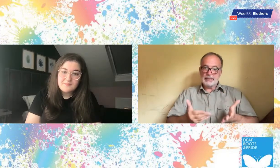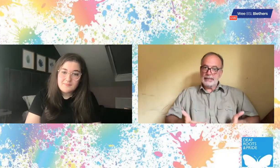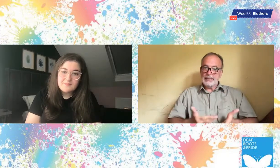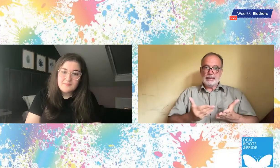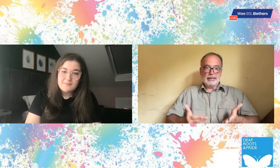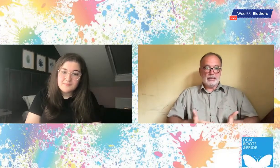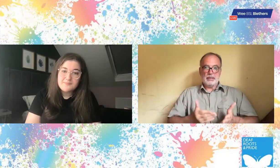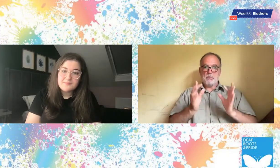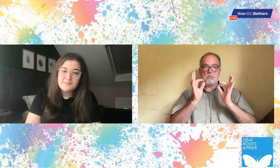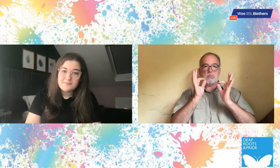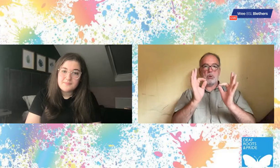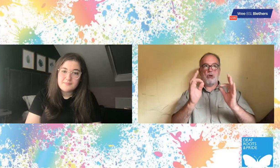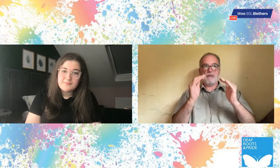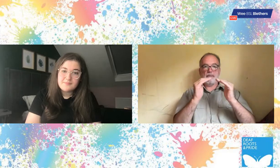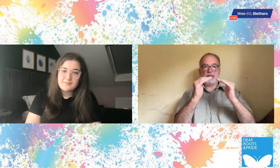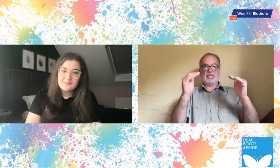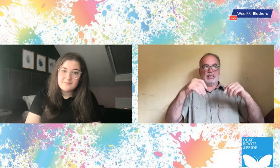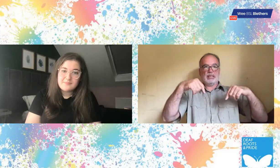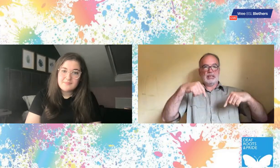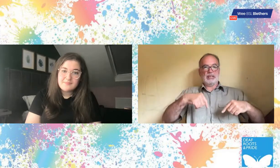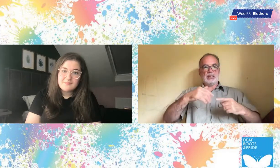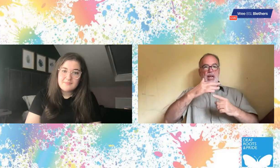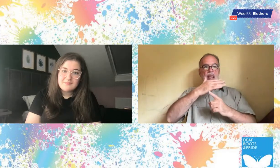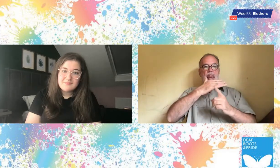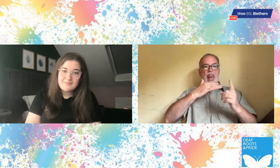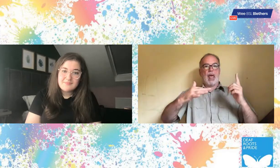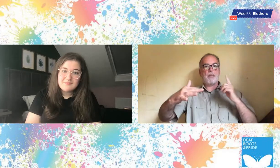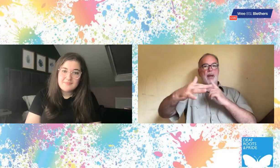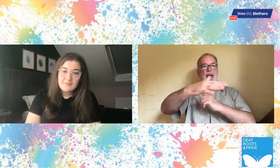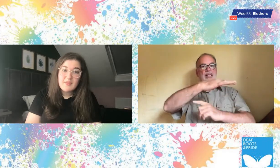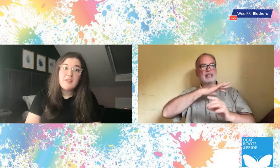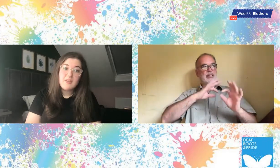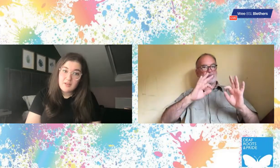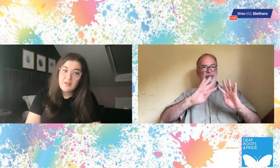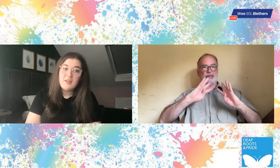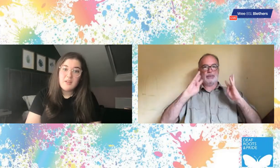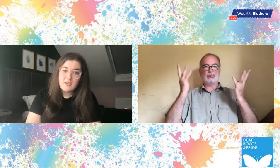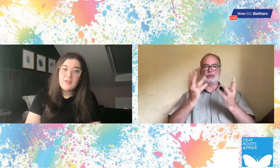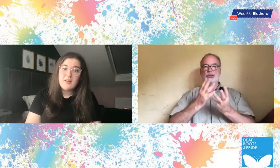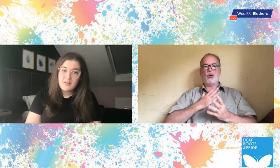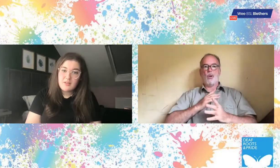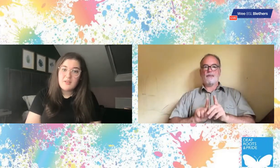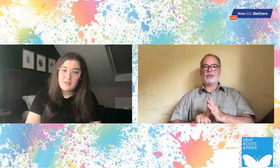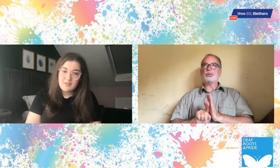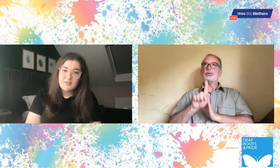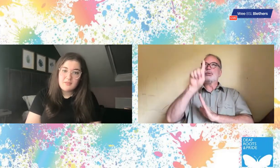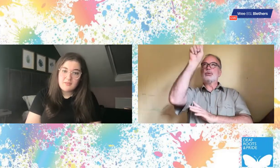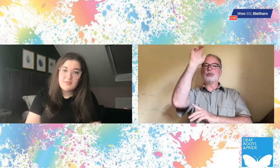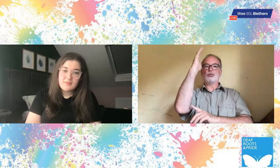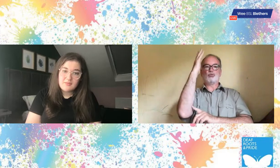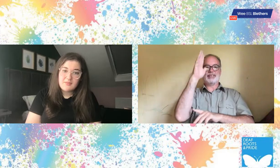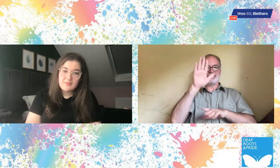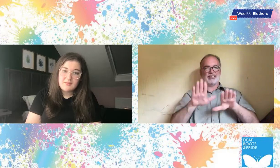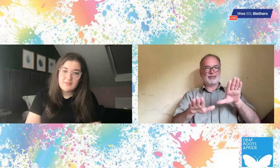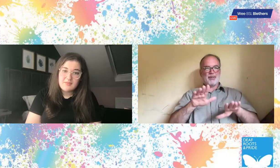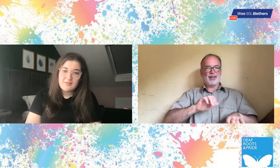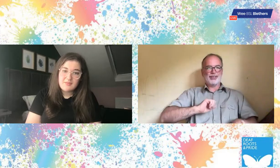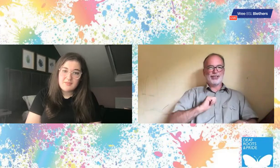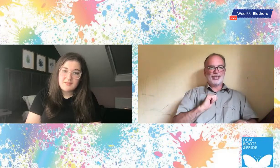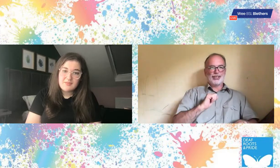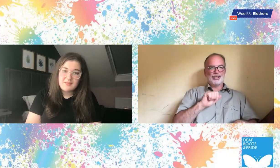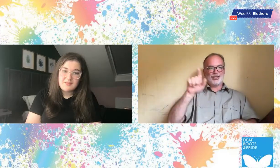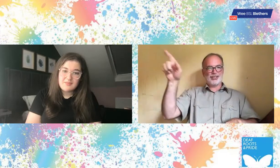program. It's very rare. They're really Wow. suffering a lot of decline in numbers now. Their habitat is being